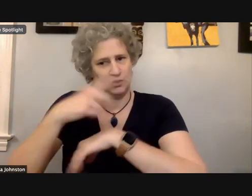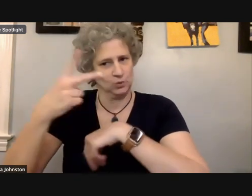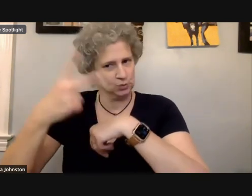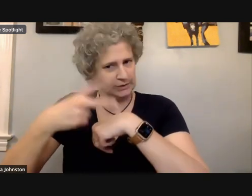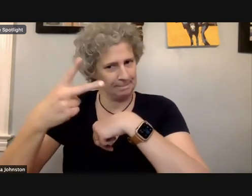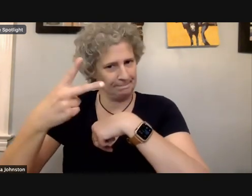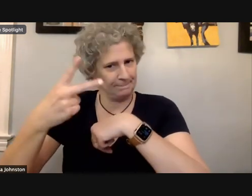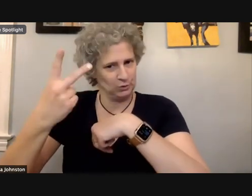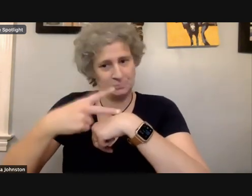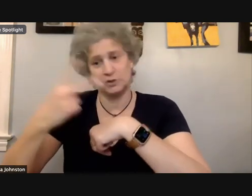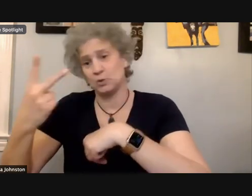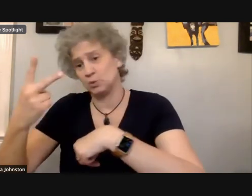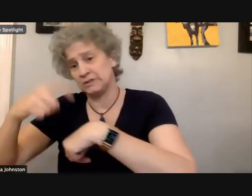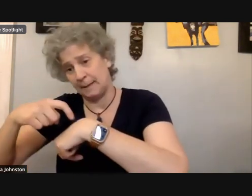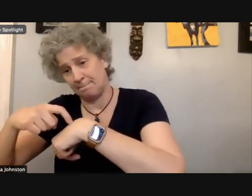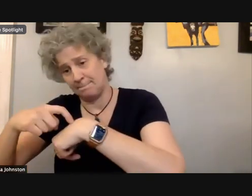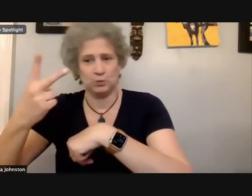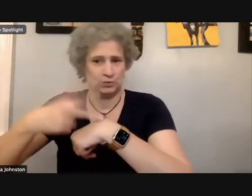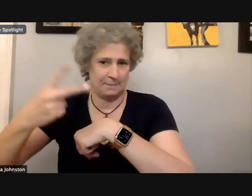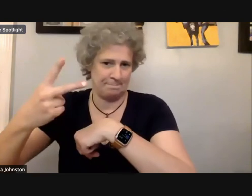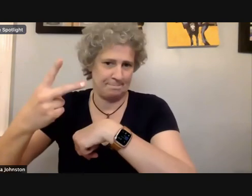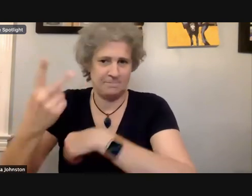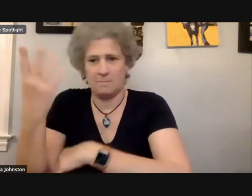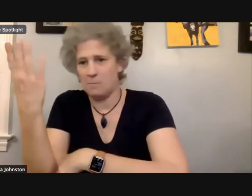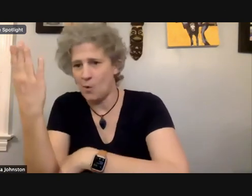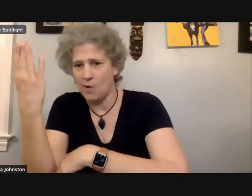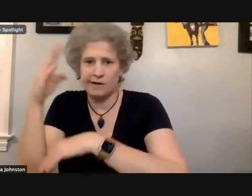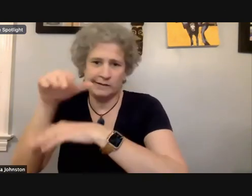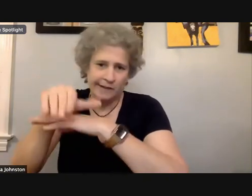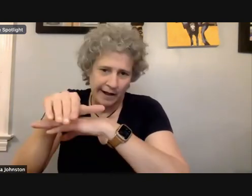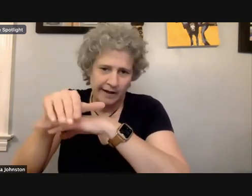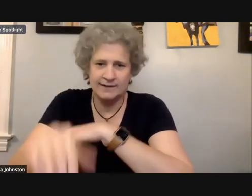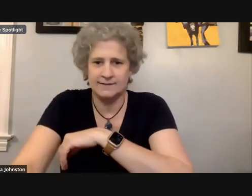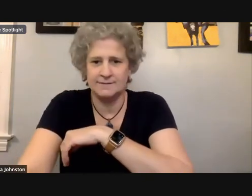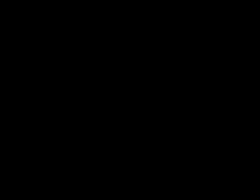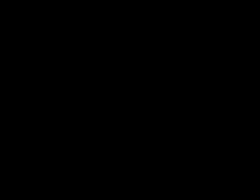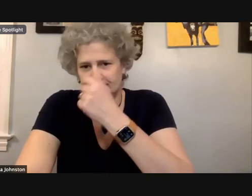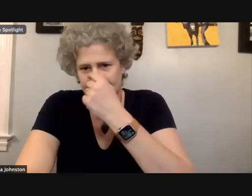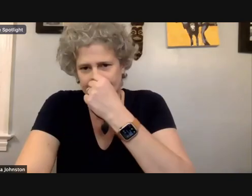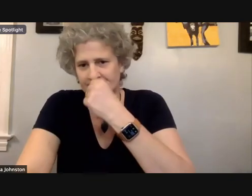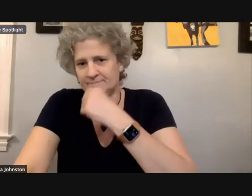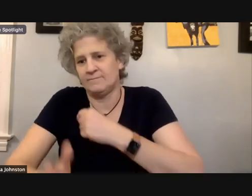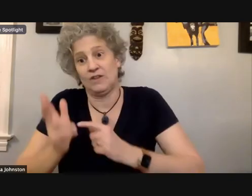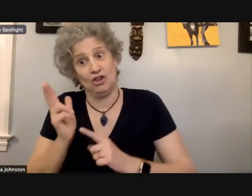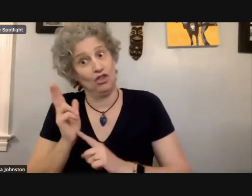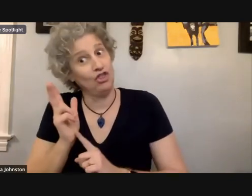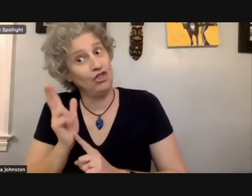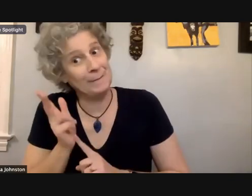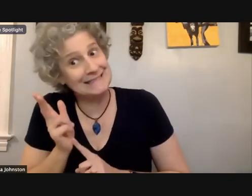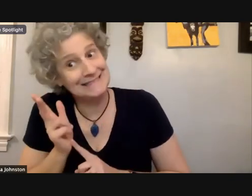And that you brush twice a day. That's important. 2 times a day, morning and evening.